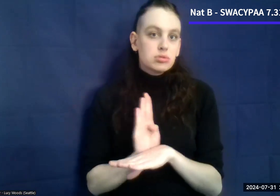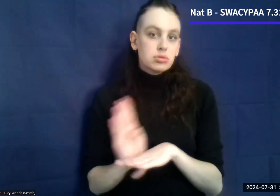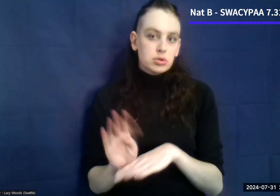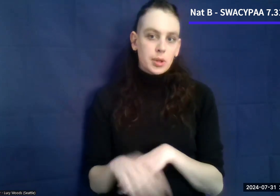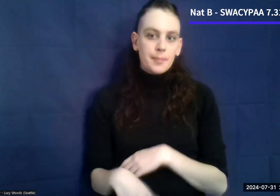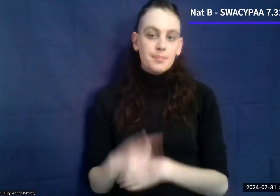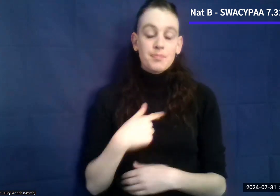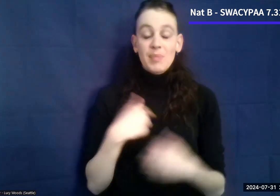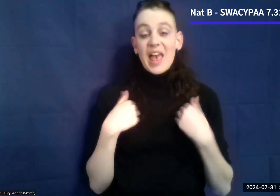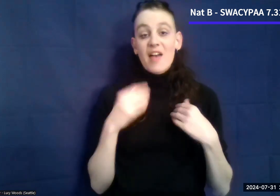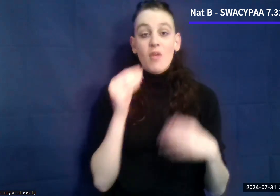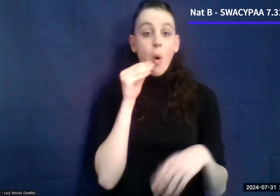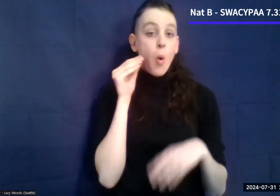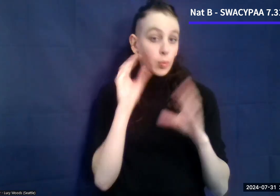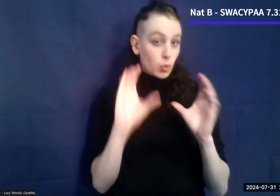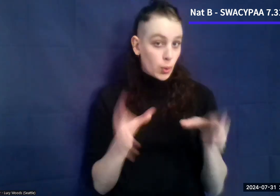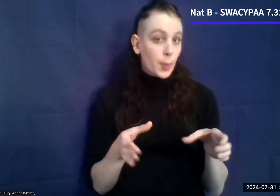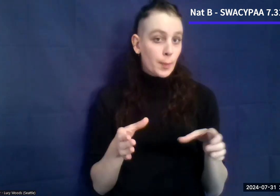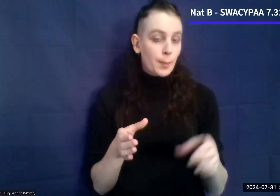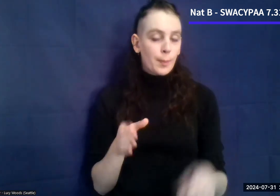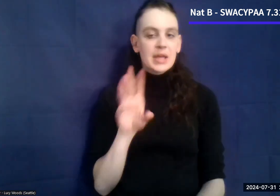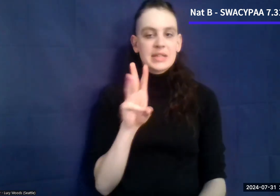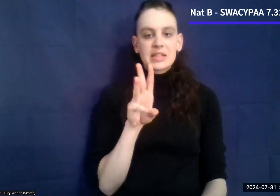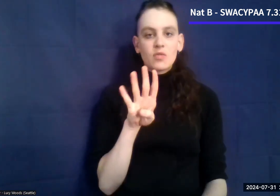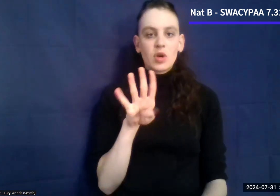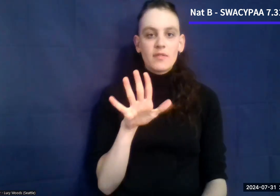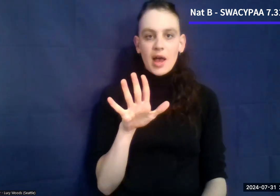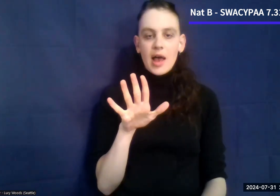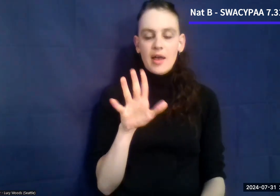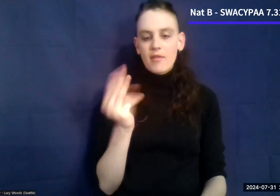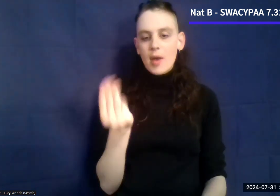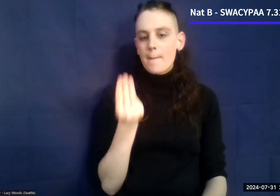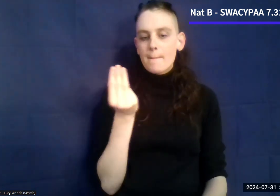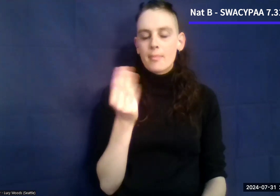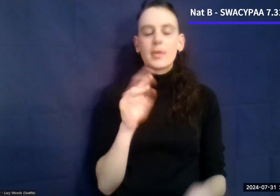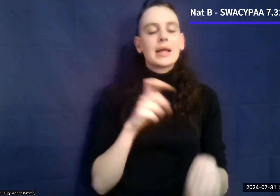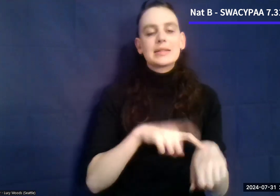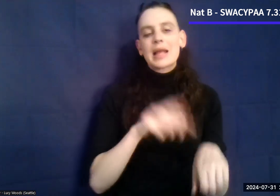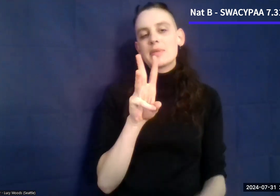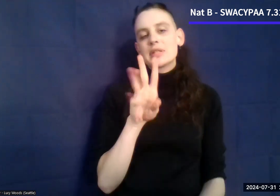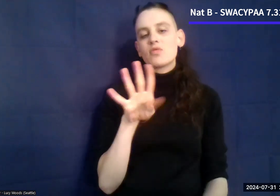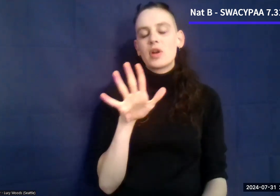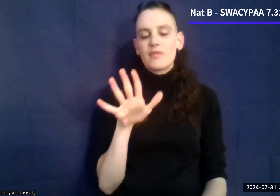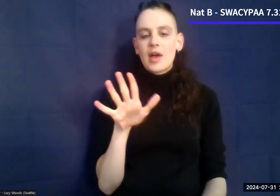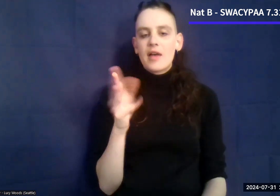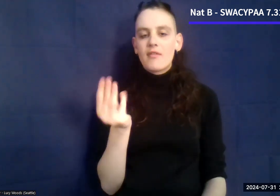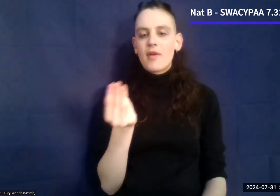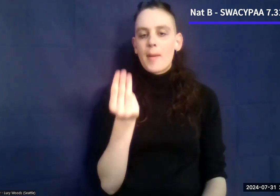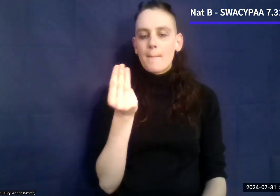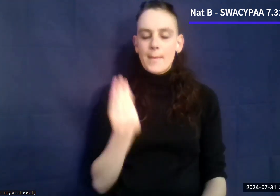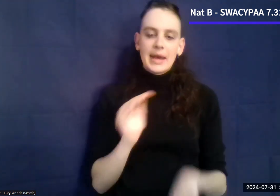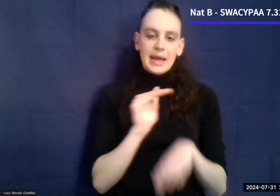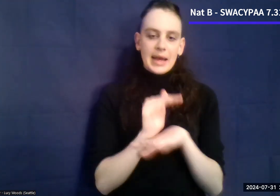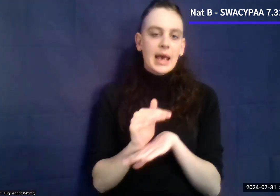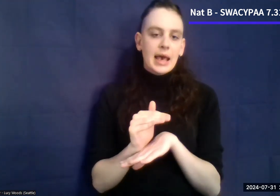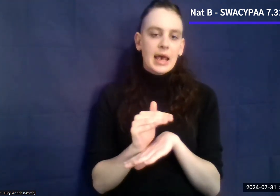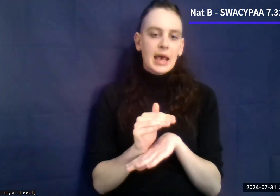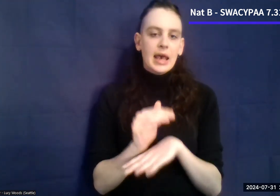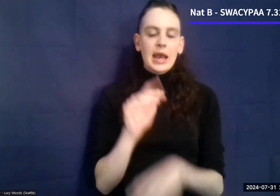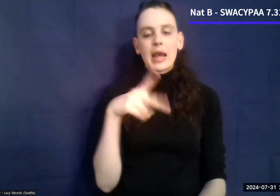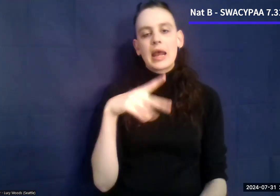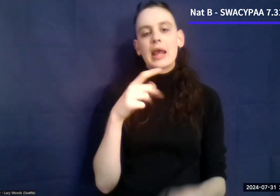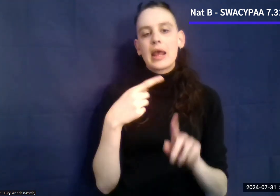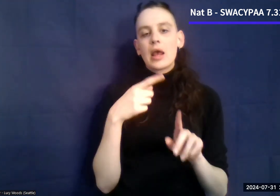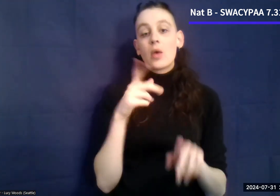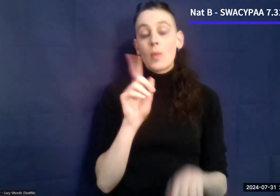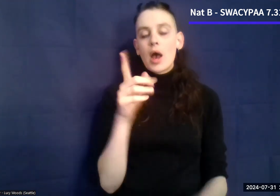have a home group. It's 6:45 Monday nights at the Phoenix Theater in Petaluma. It's a really,